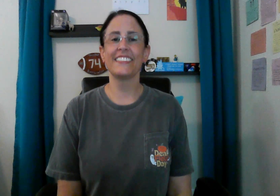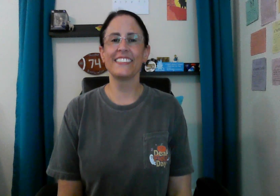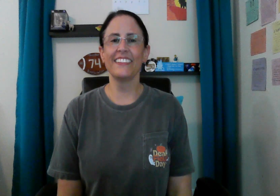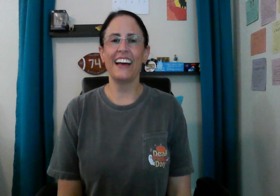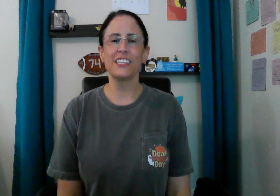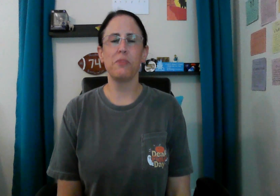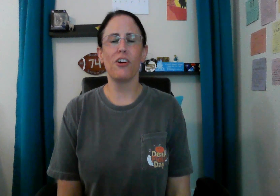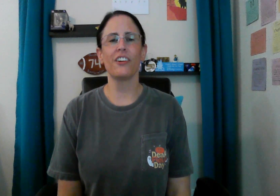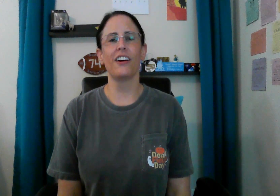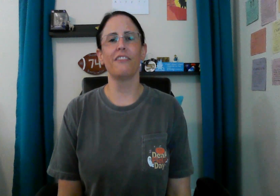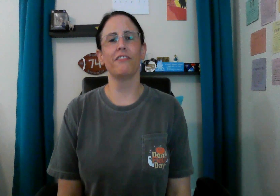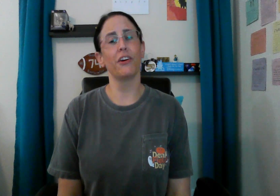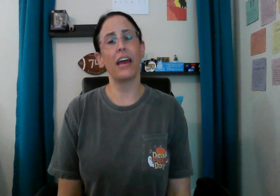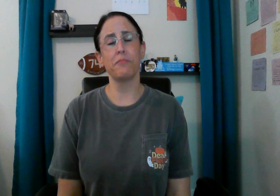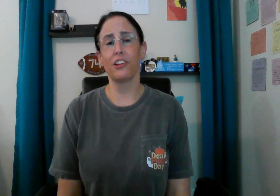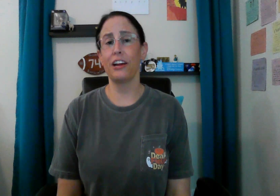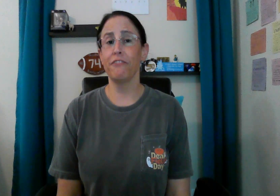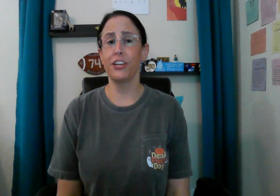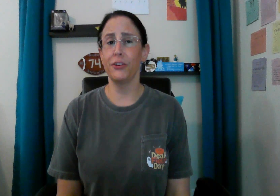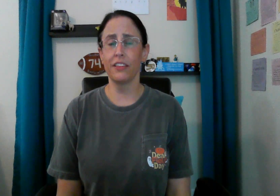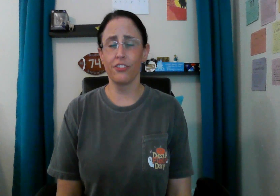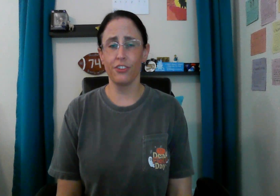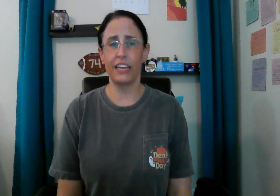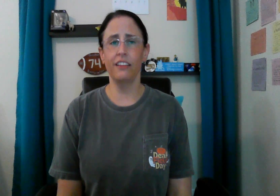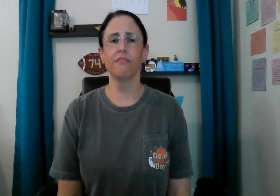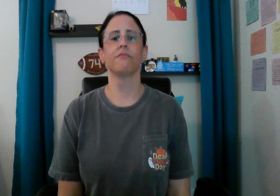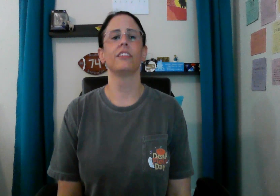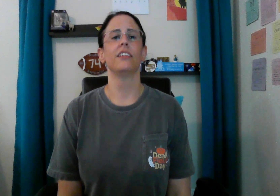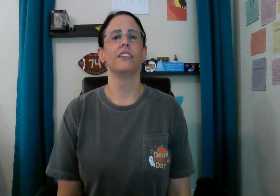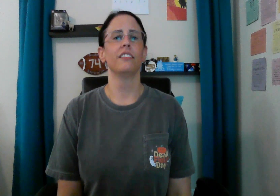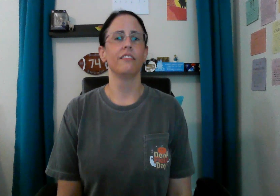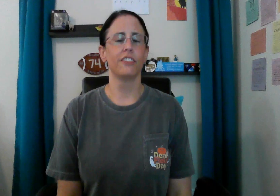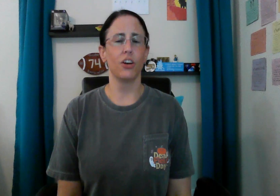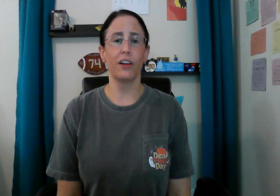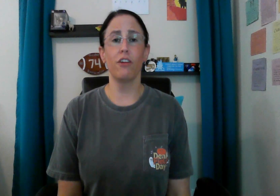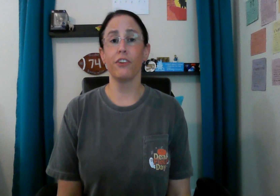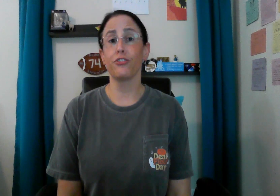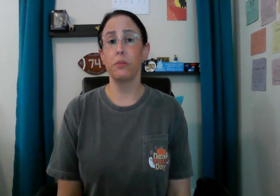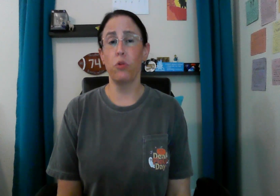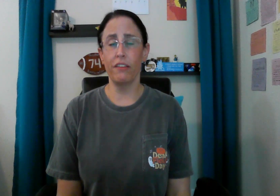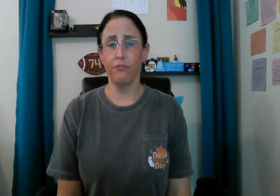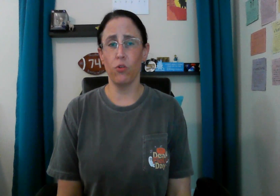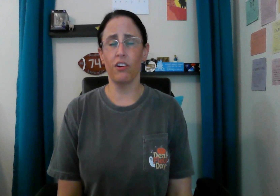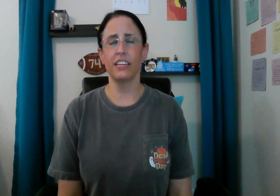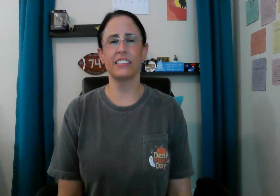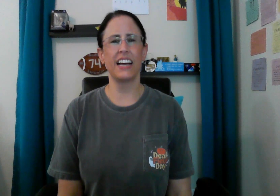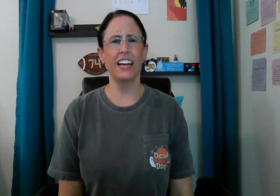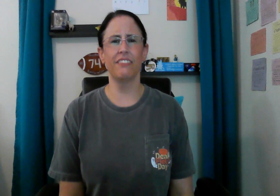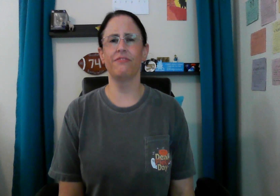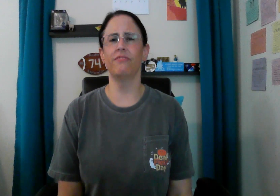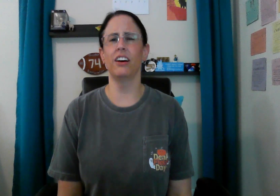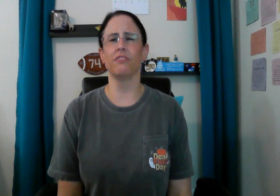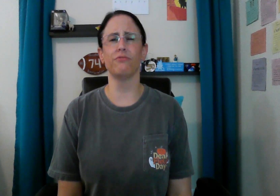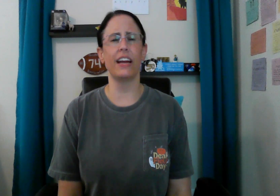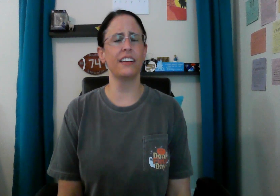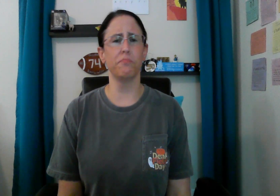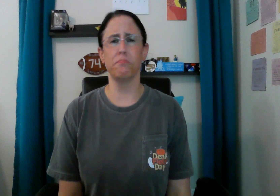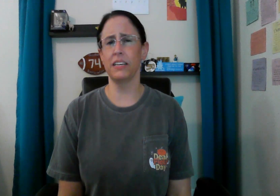This is the last part of the vocabulary for Unit 3, going over 3.4. It's kind of a random mix